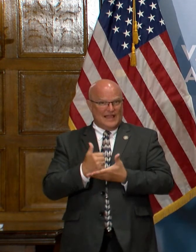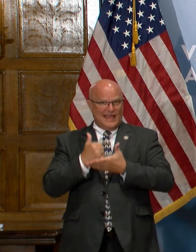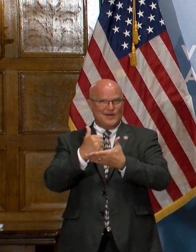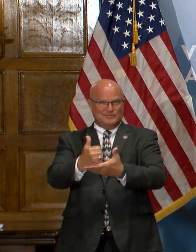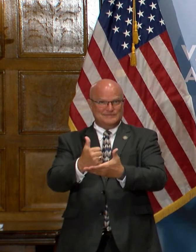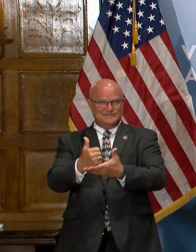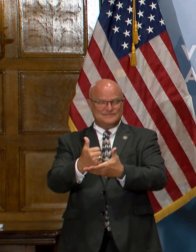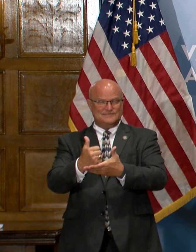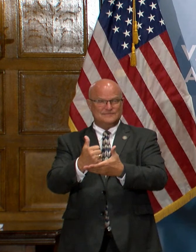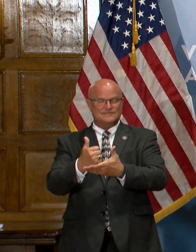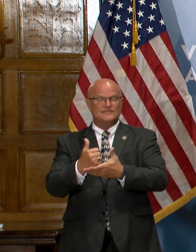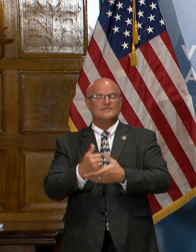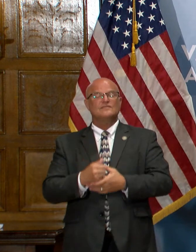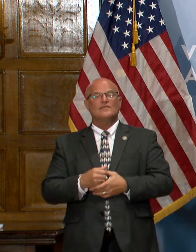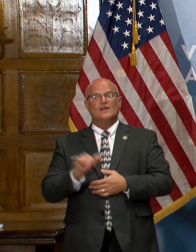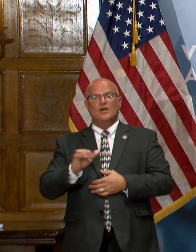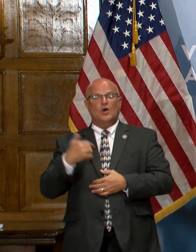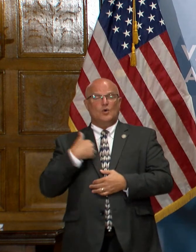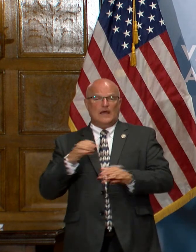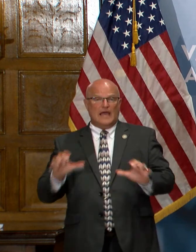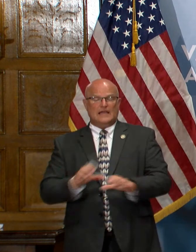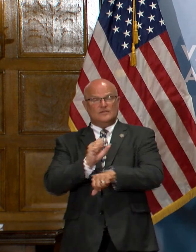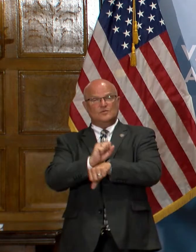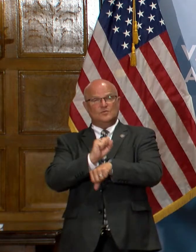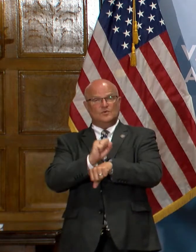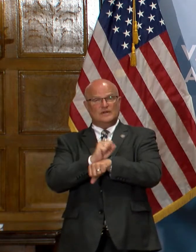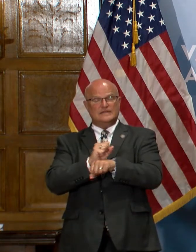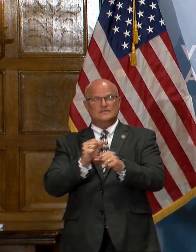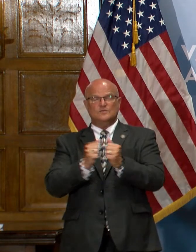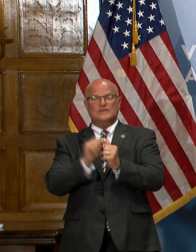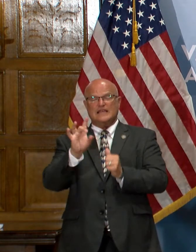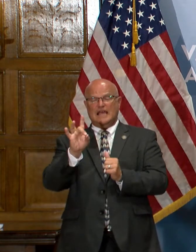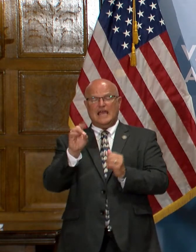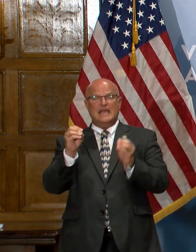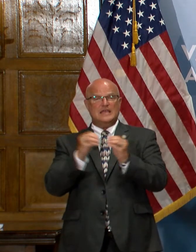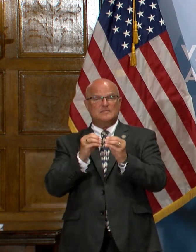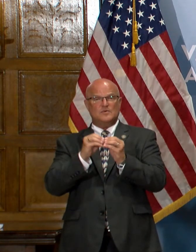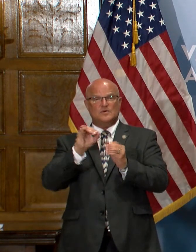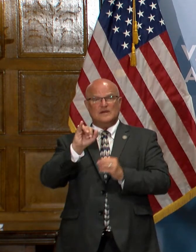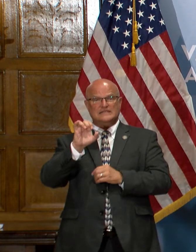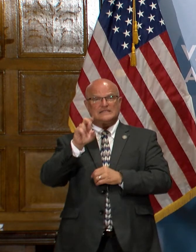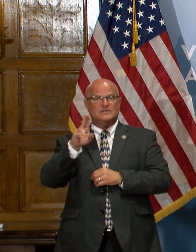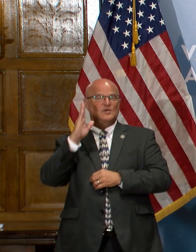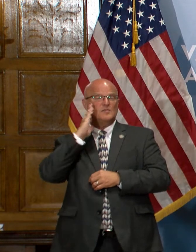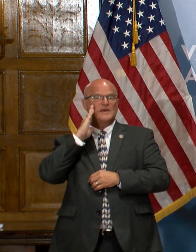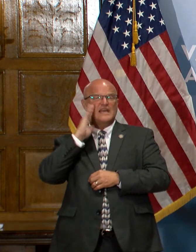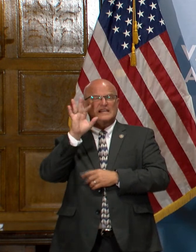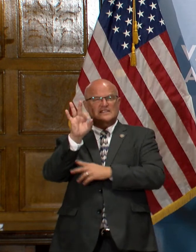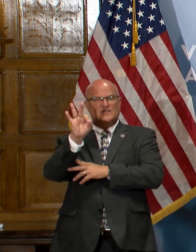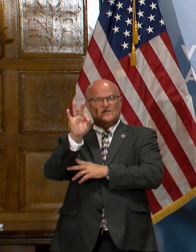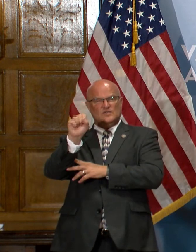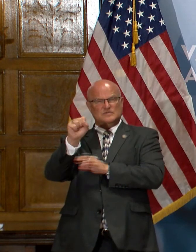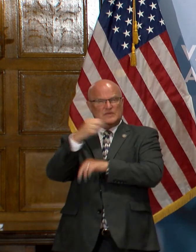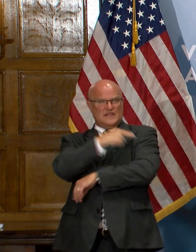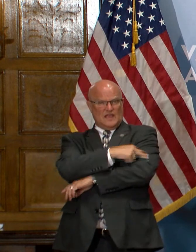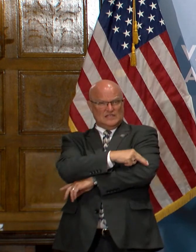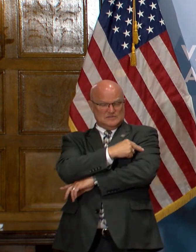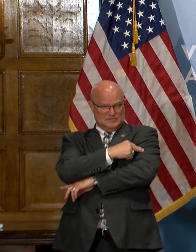helpful. Additionally, we're actively working on 8 more ICU beds in the Fort Smith